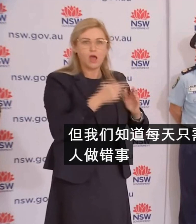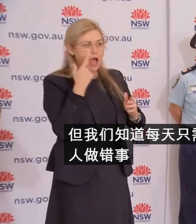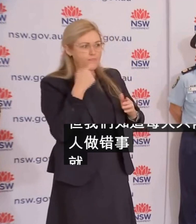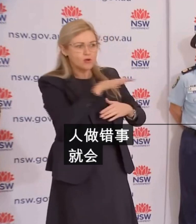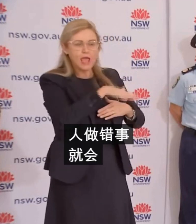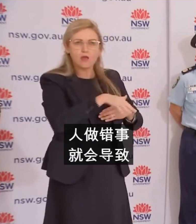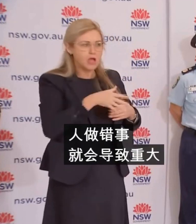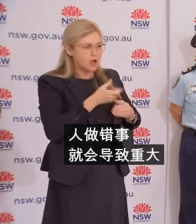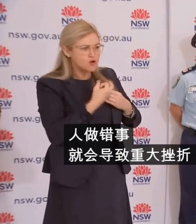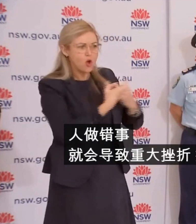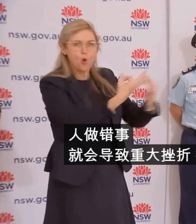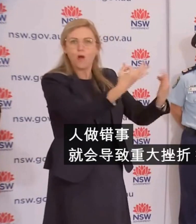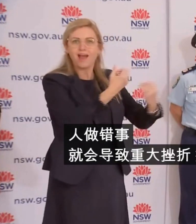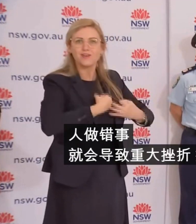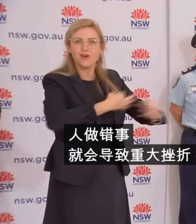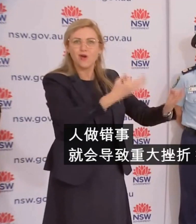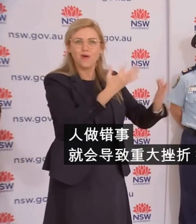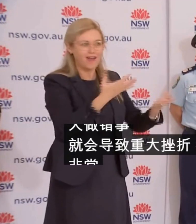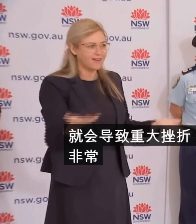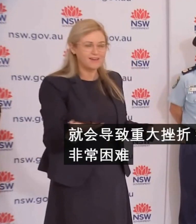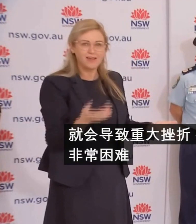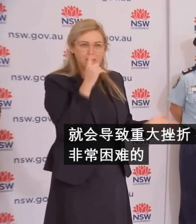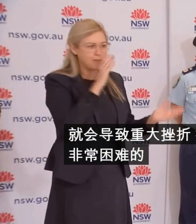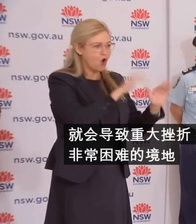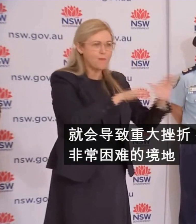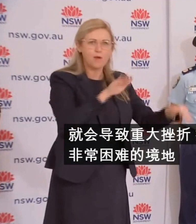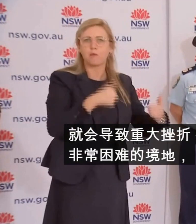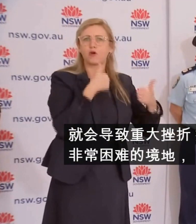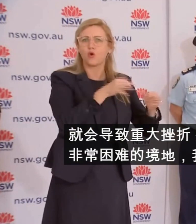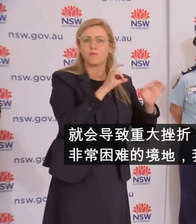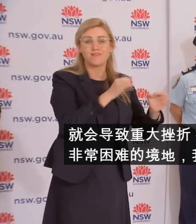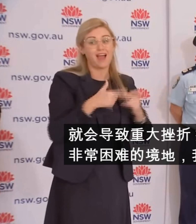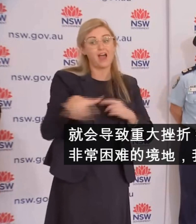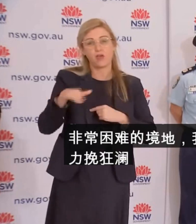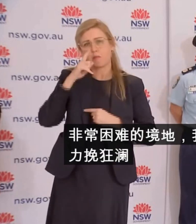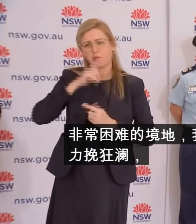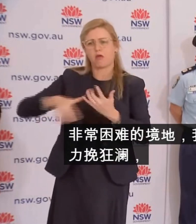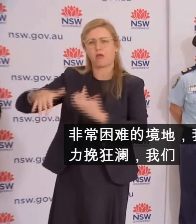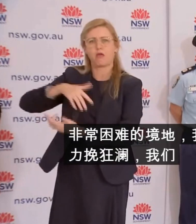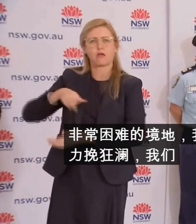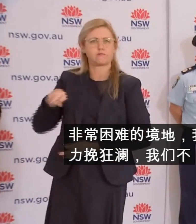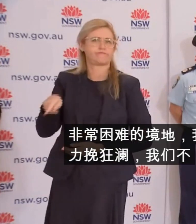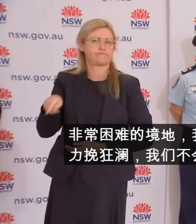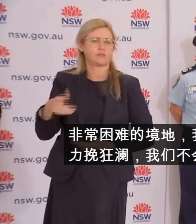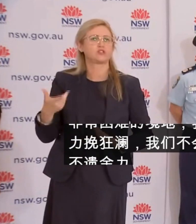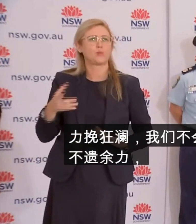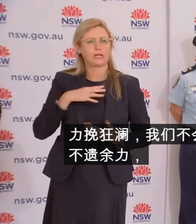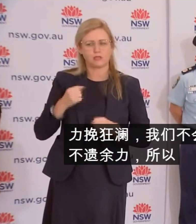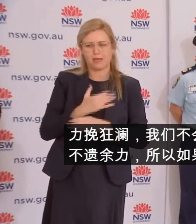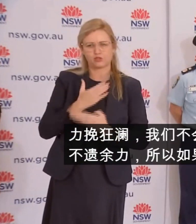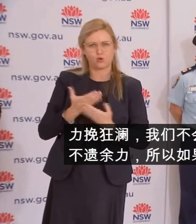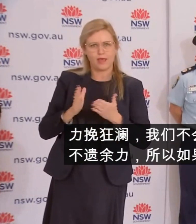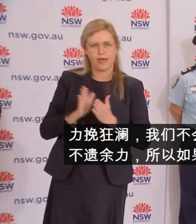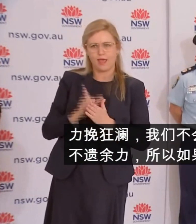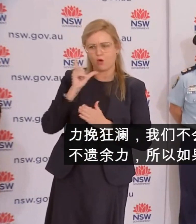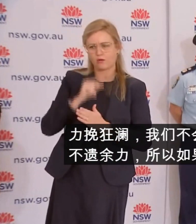wrong thing to cause major setbacks. And we are in a very difficult situation, and we want to turn the tide, and we're not leaving any stone